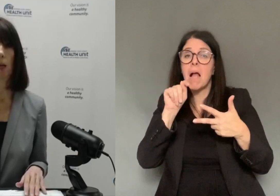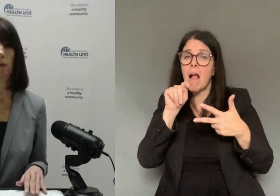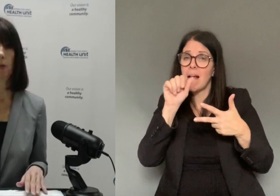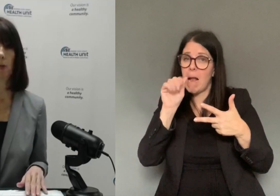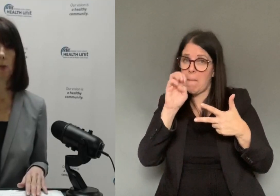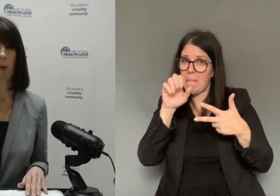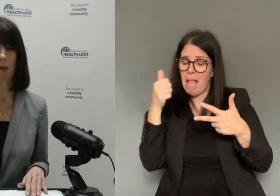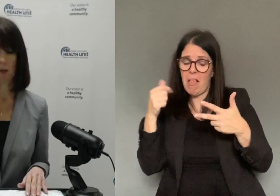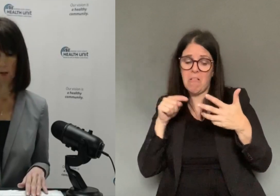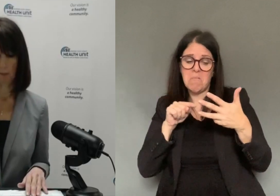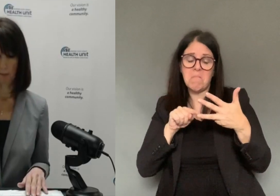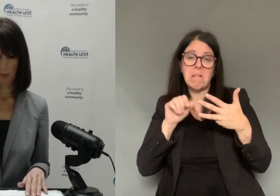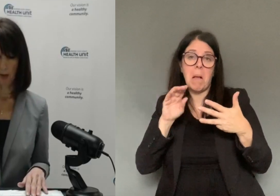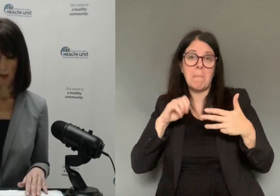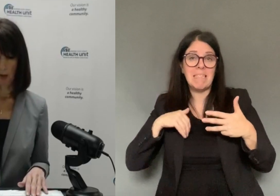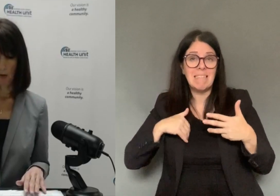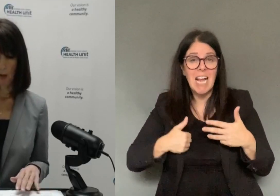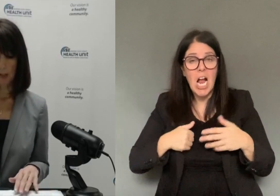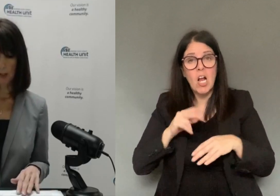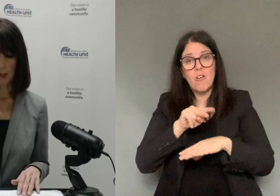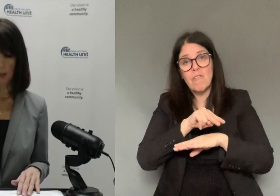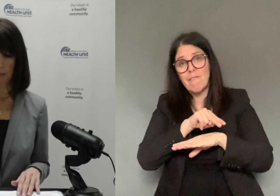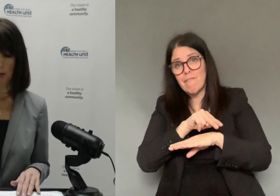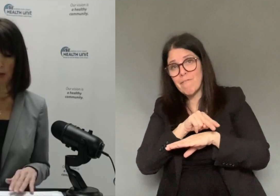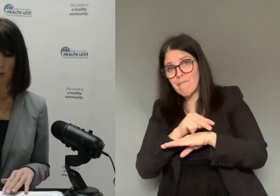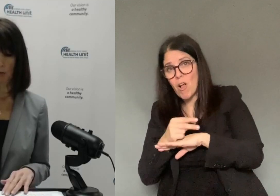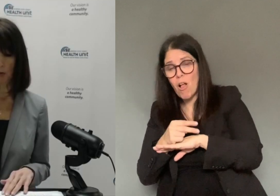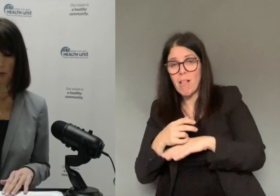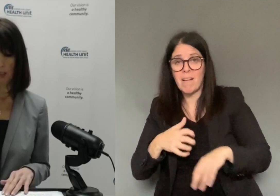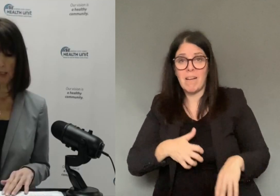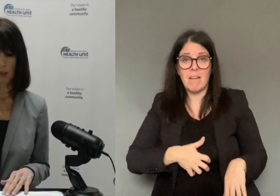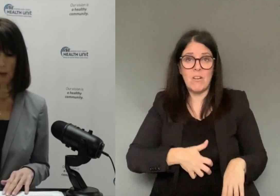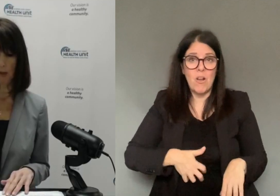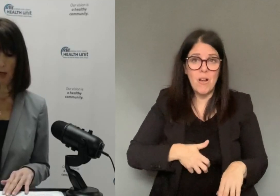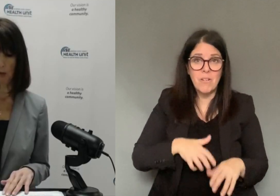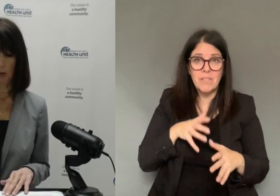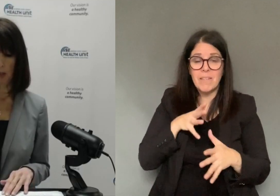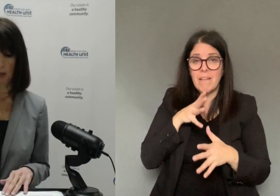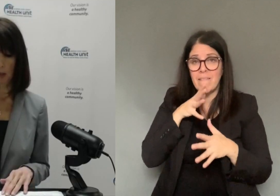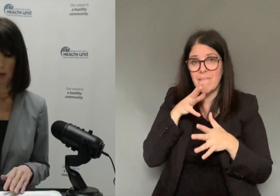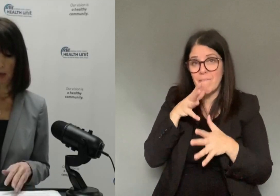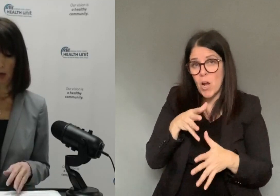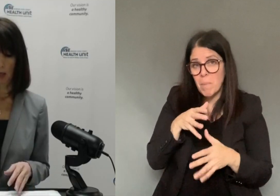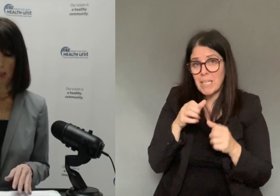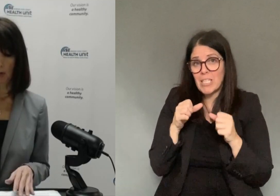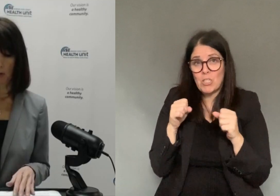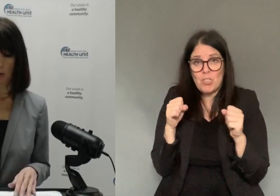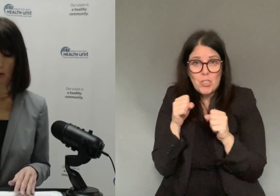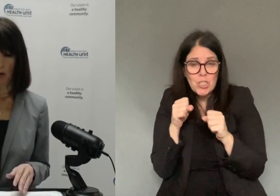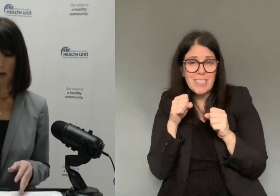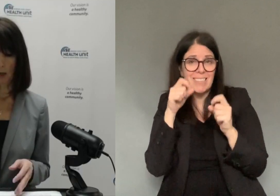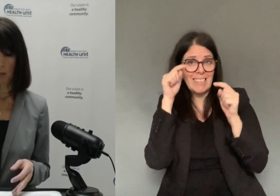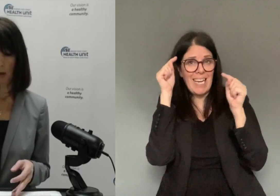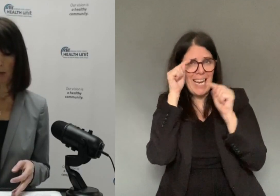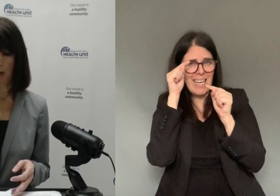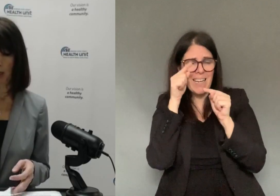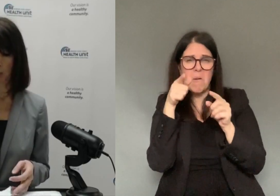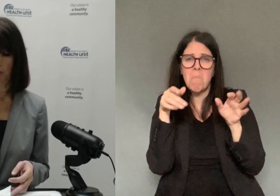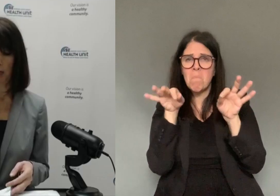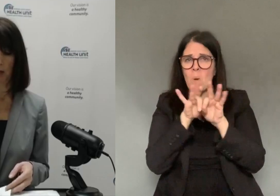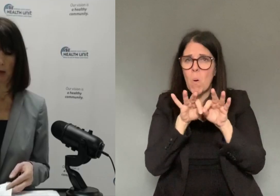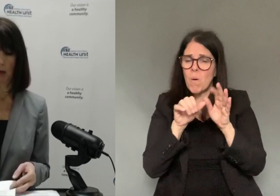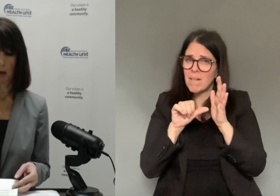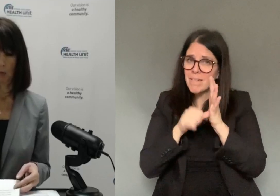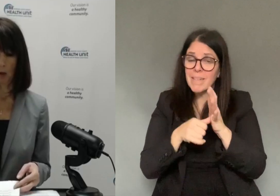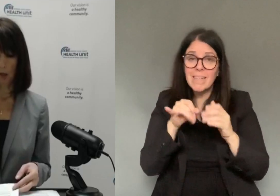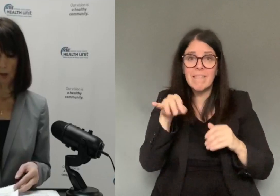providers, and first responders. Residents in the community referred for testing by the health unit and another primary care